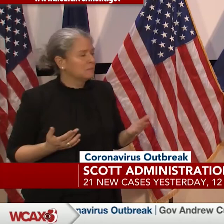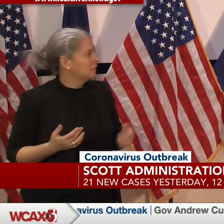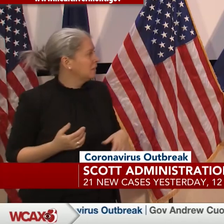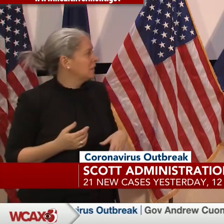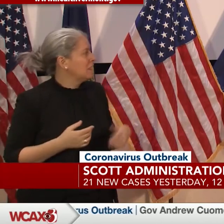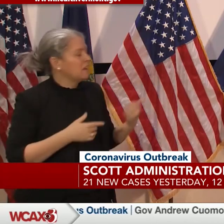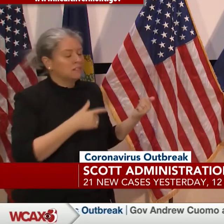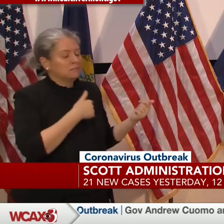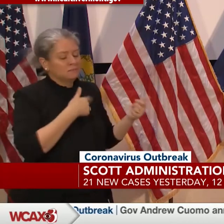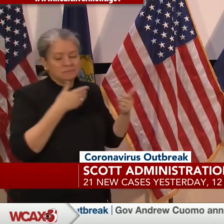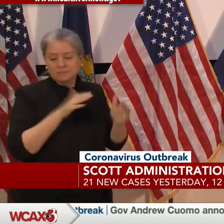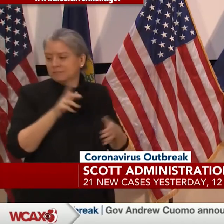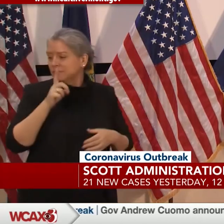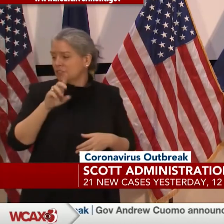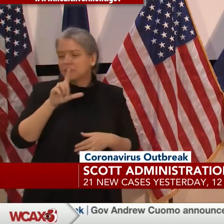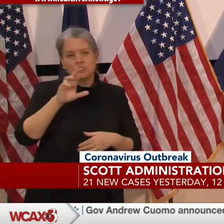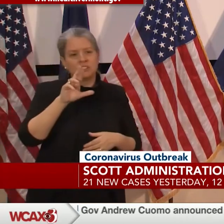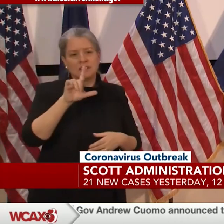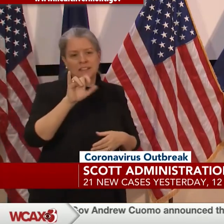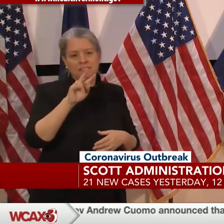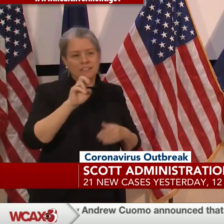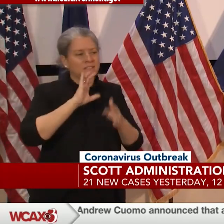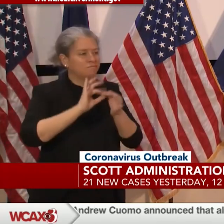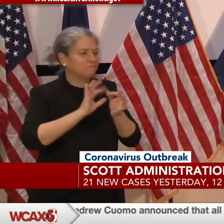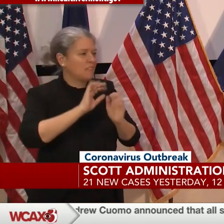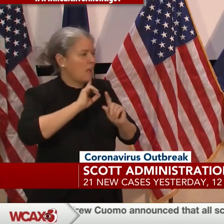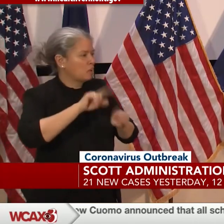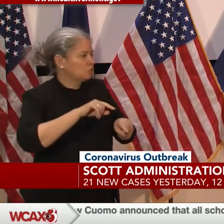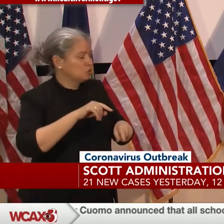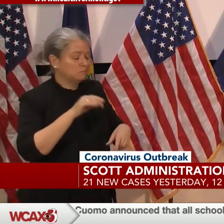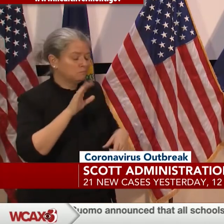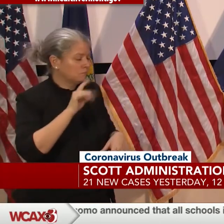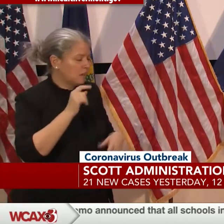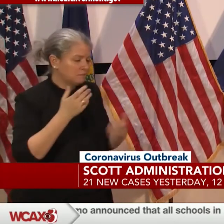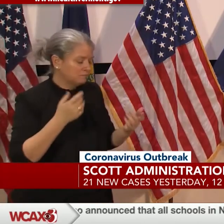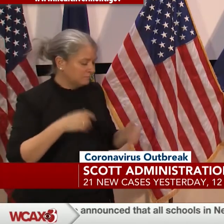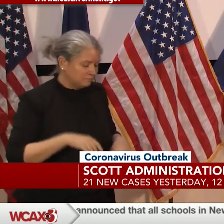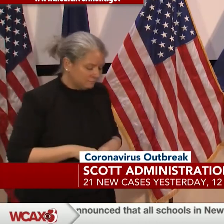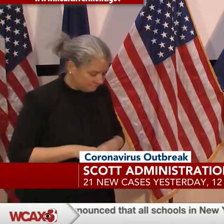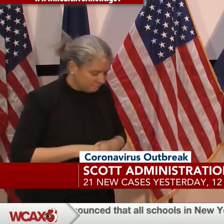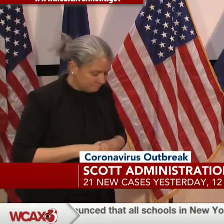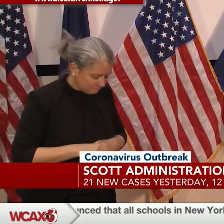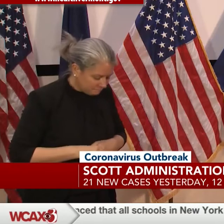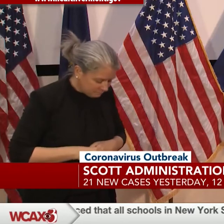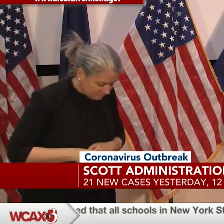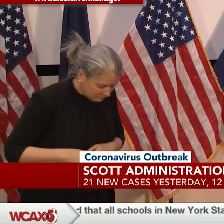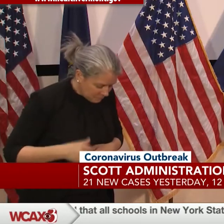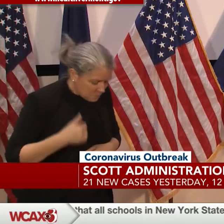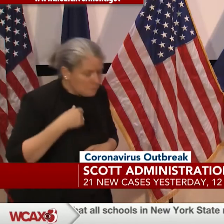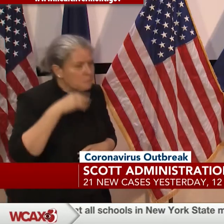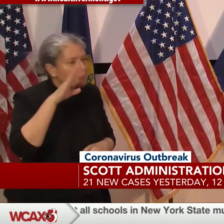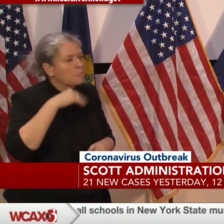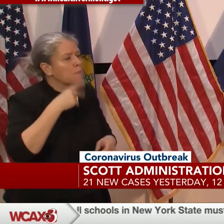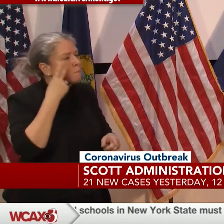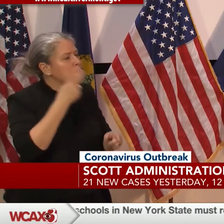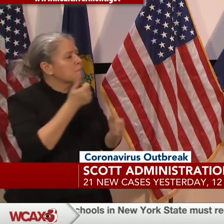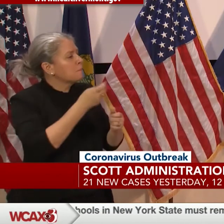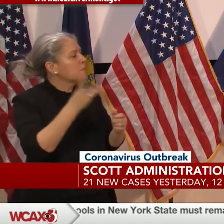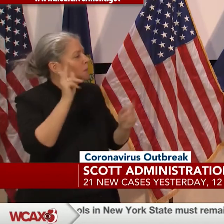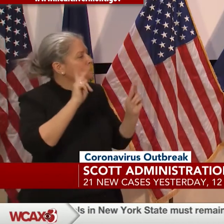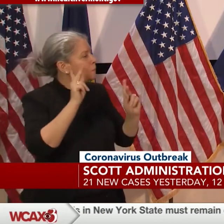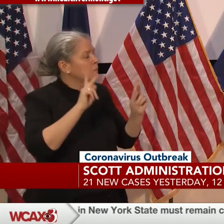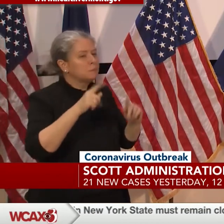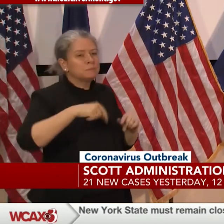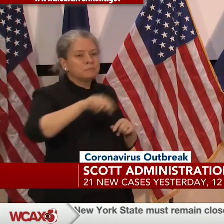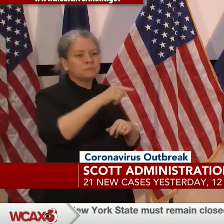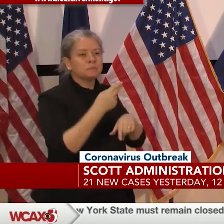I'm going to let Dr. Levine answer part of this, but okay. I see a number of people wearing gloves, for